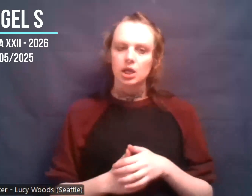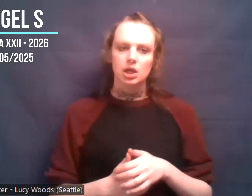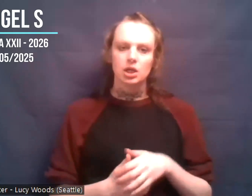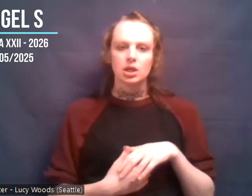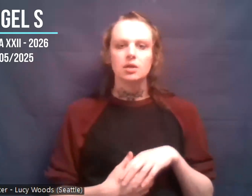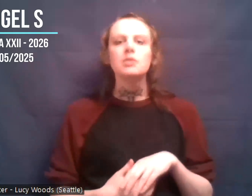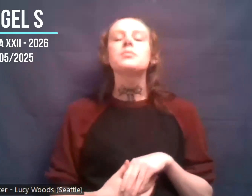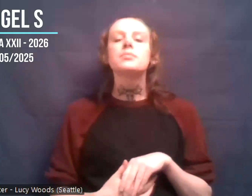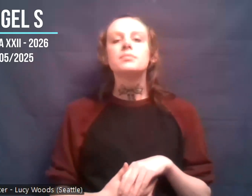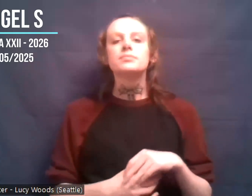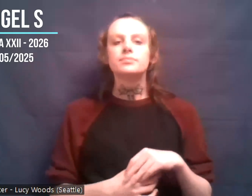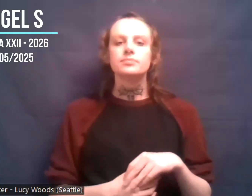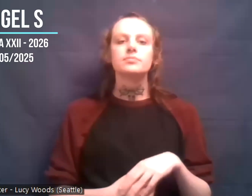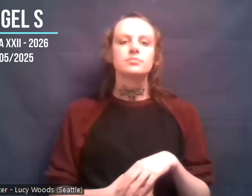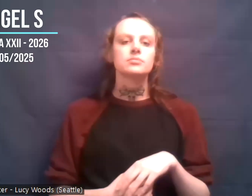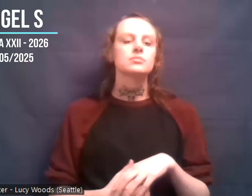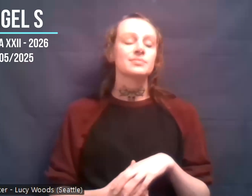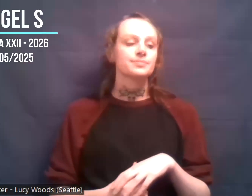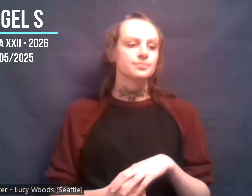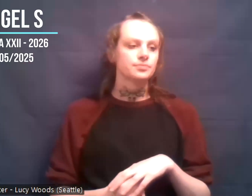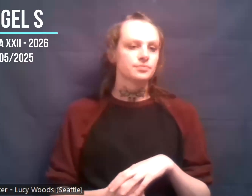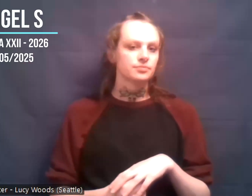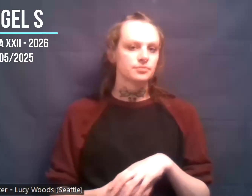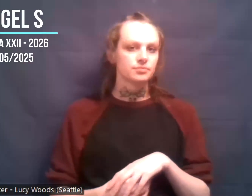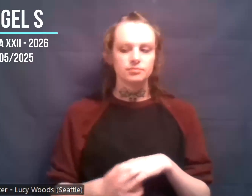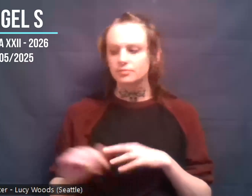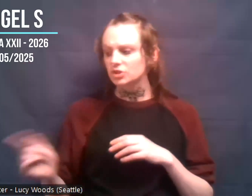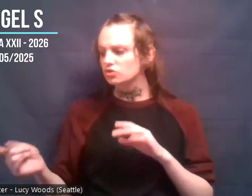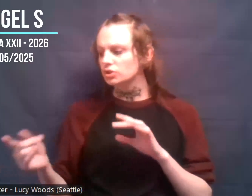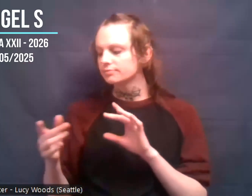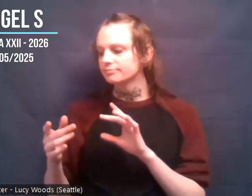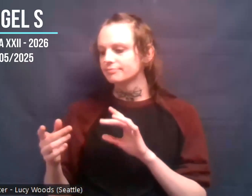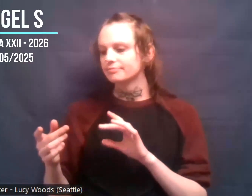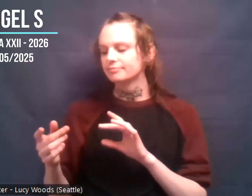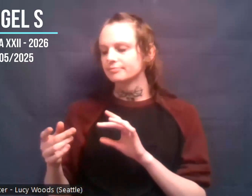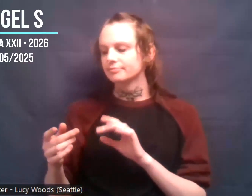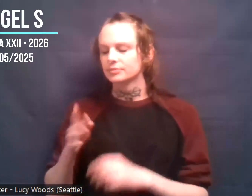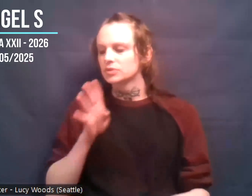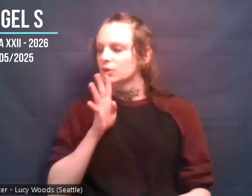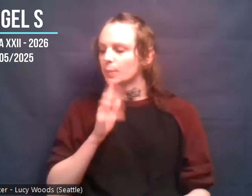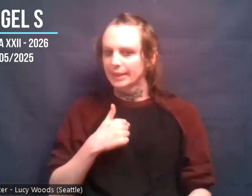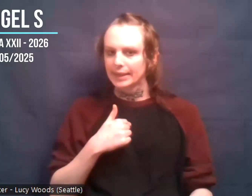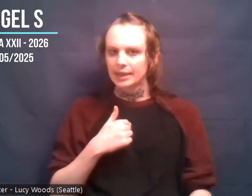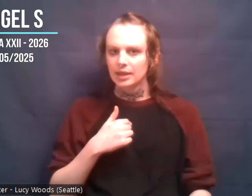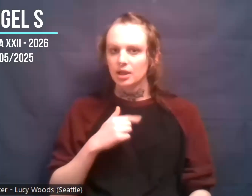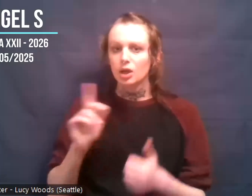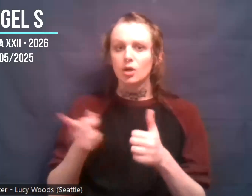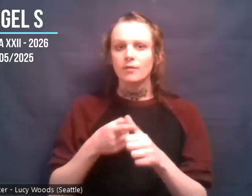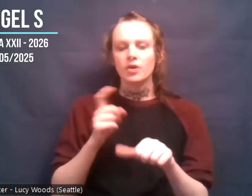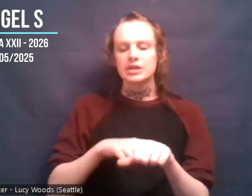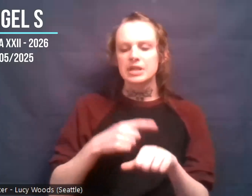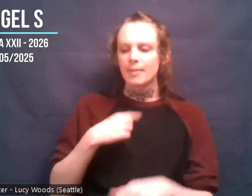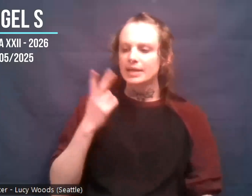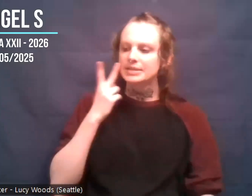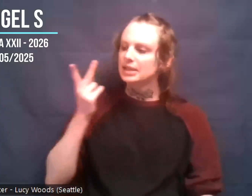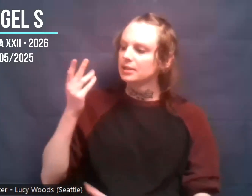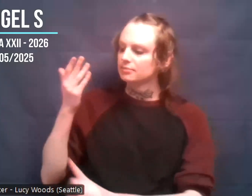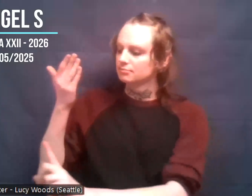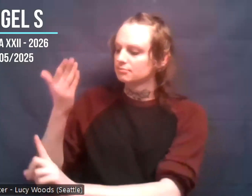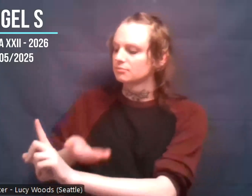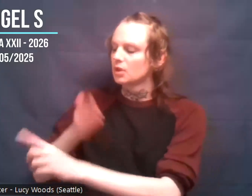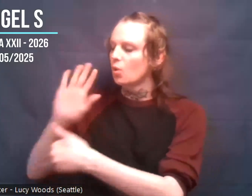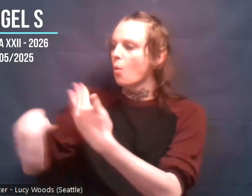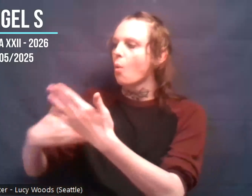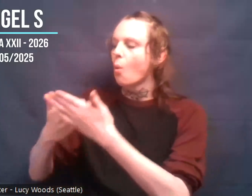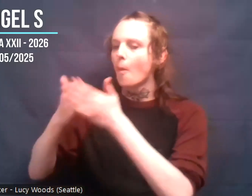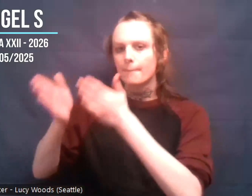Um, and as she's speaking at me, for the first time ever, I see my mom for the person that she is, the complete full